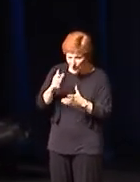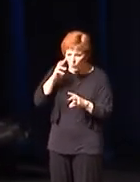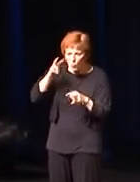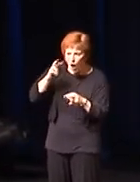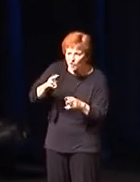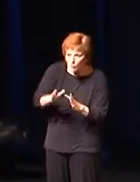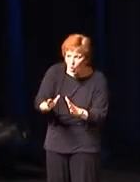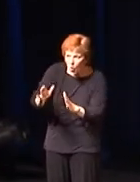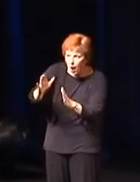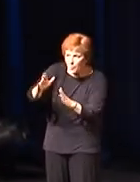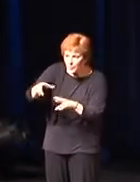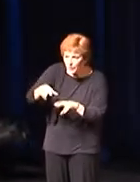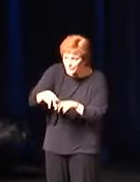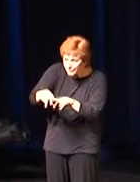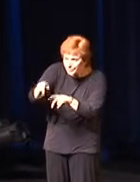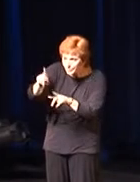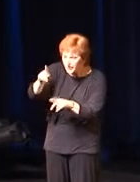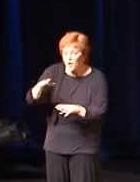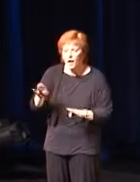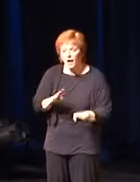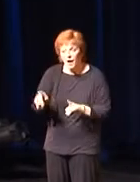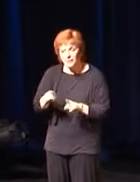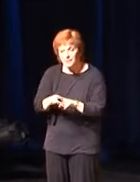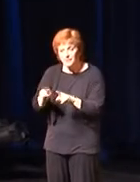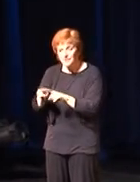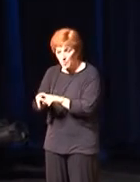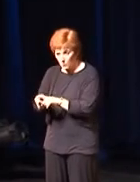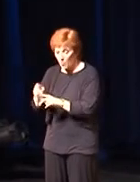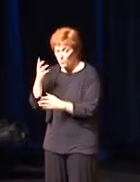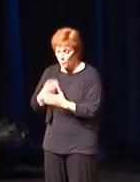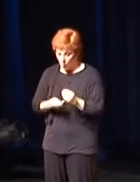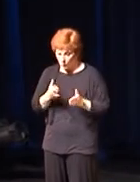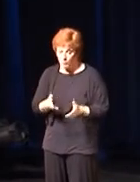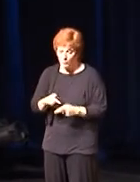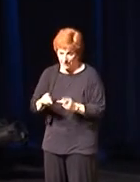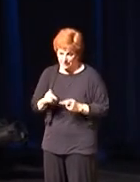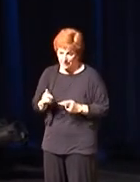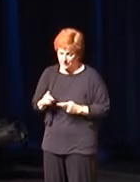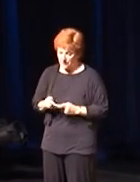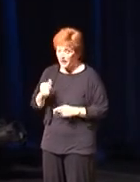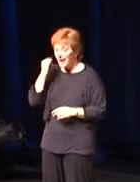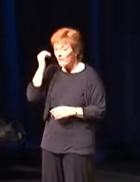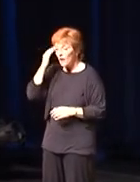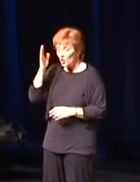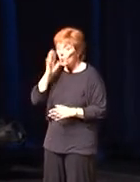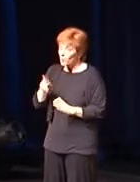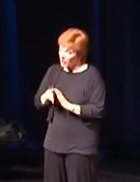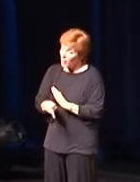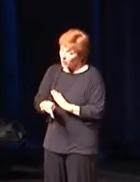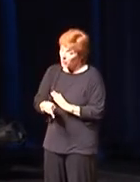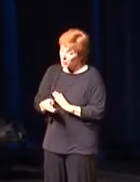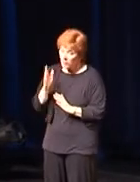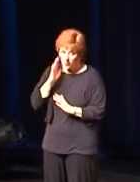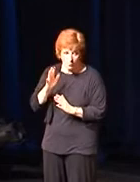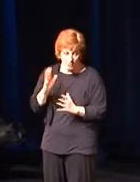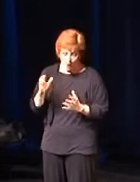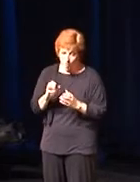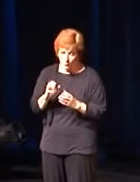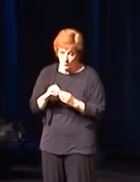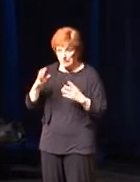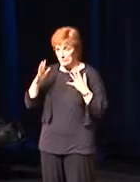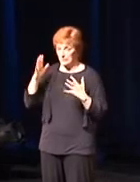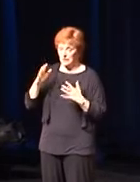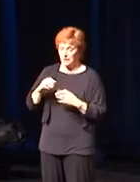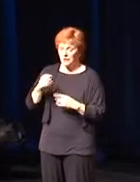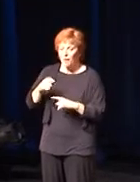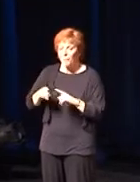go up the chute. And they behaved the same way in both places. If they knew they were going to get slaughtered, they should be a lot wilder at the slaughter plant.